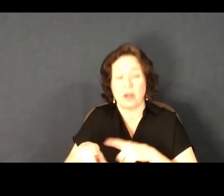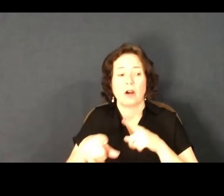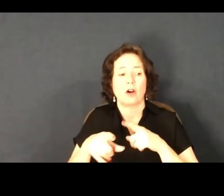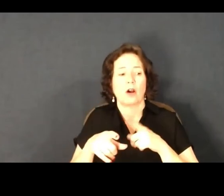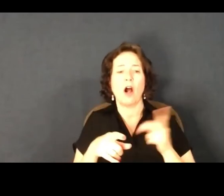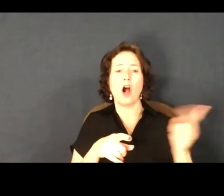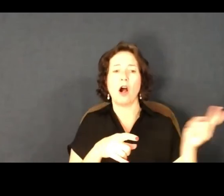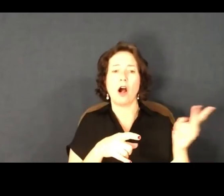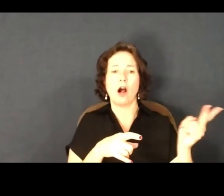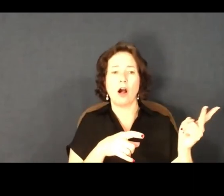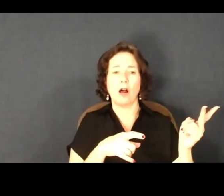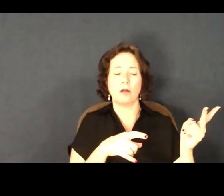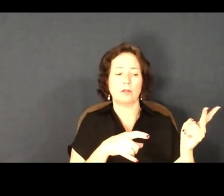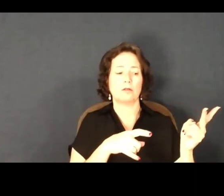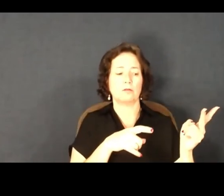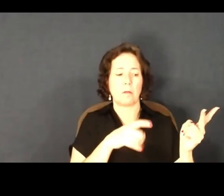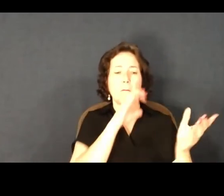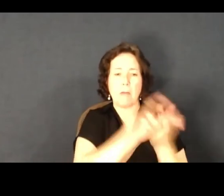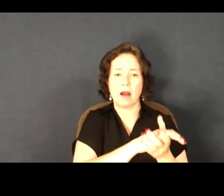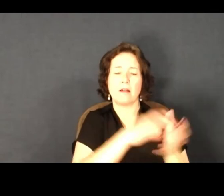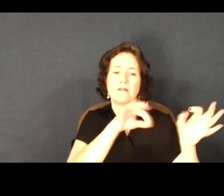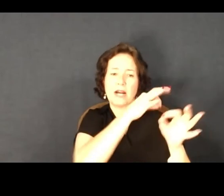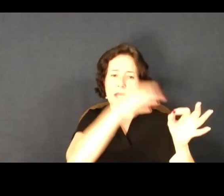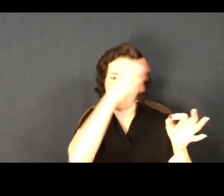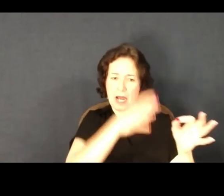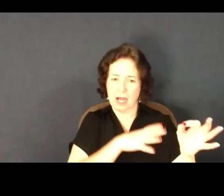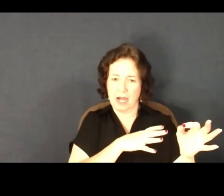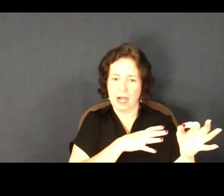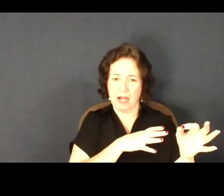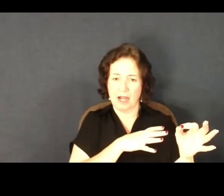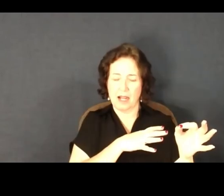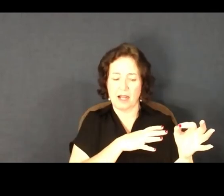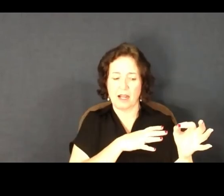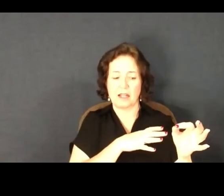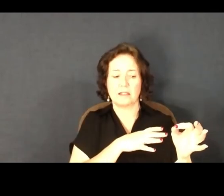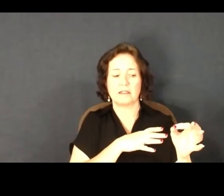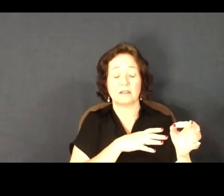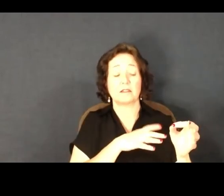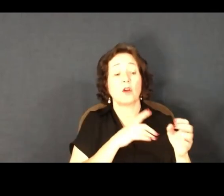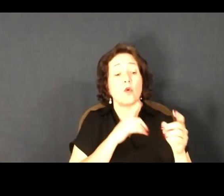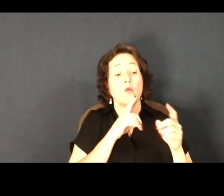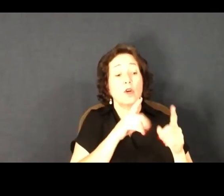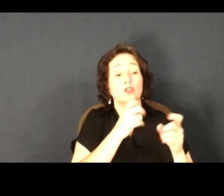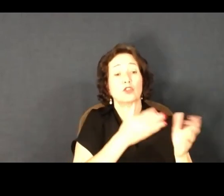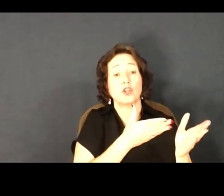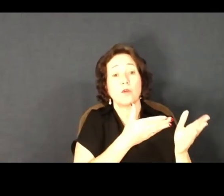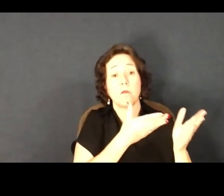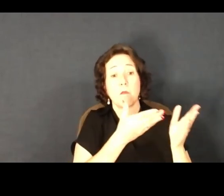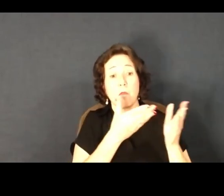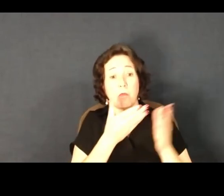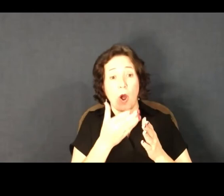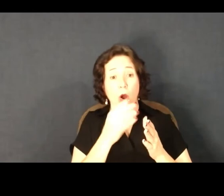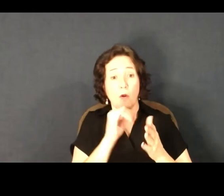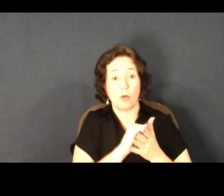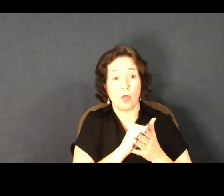most evenings, when she would bring out the pastel de tres leches, those three